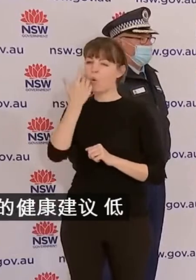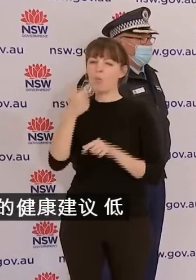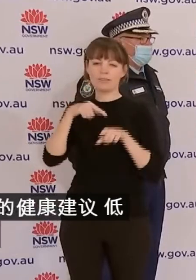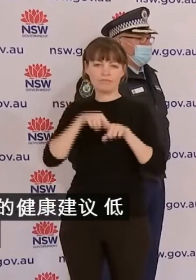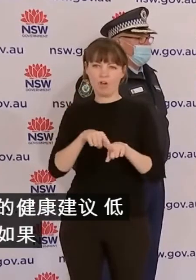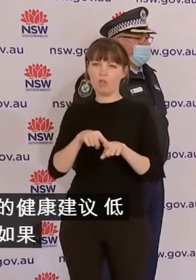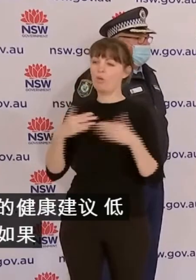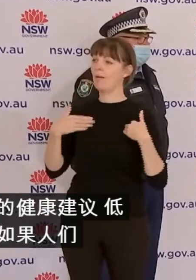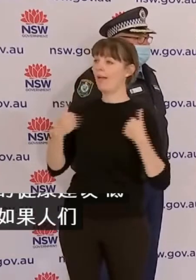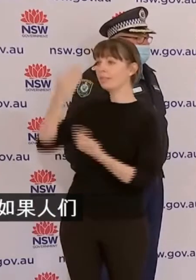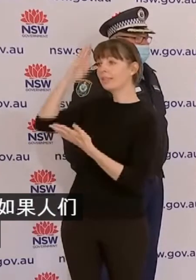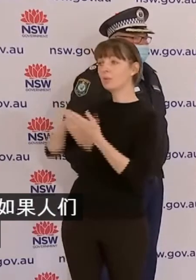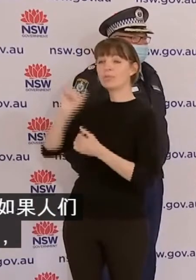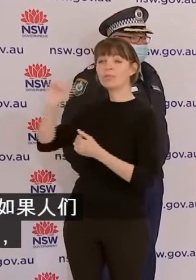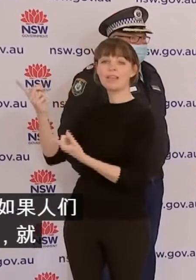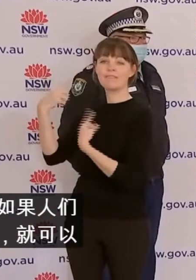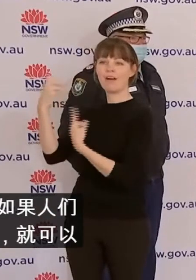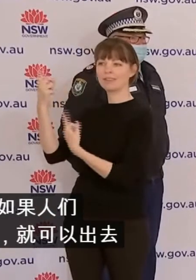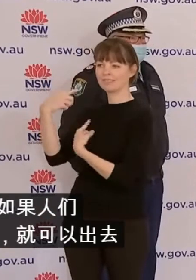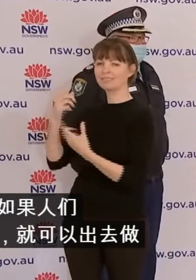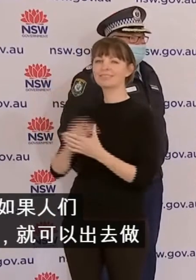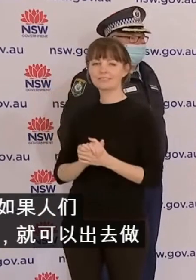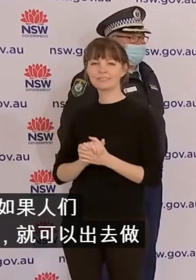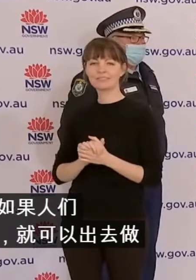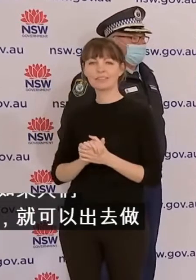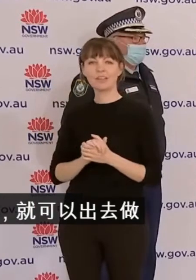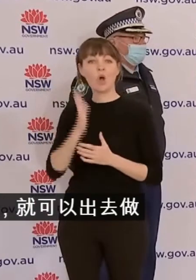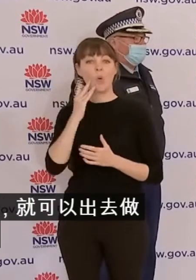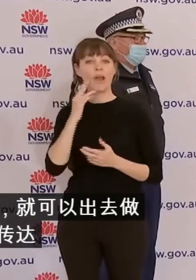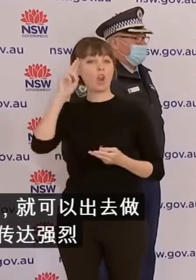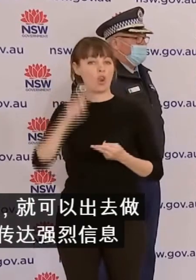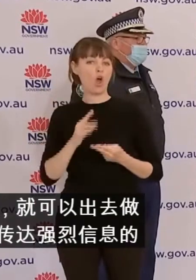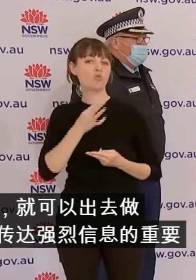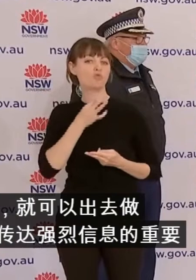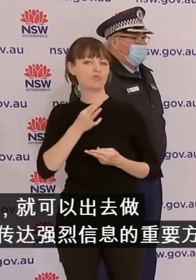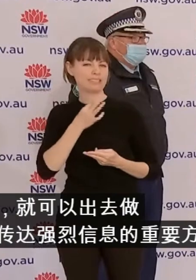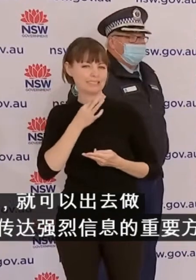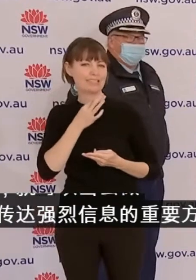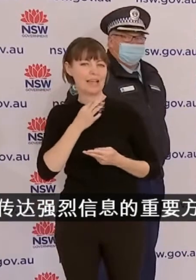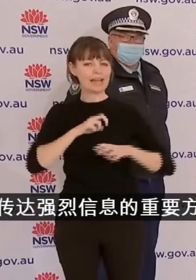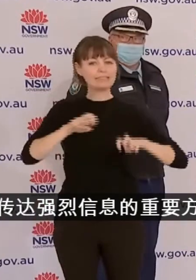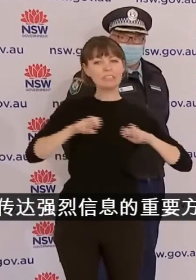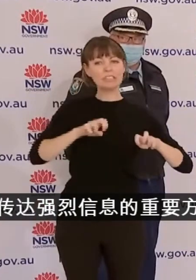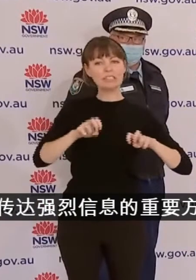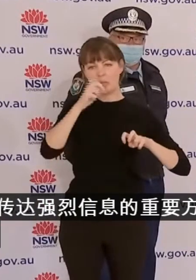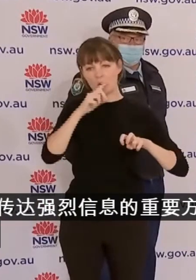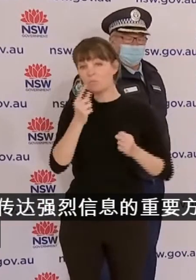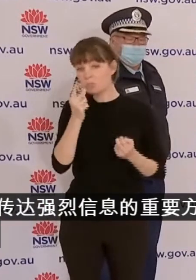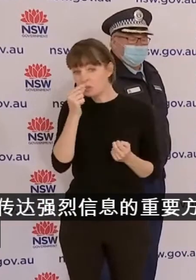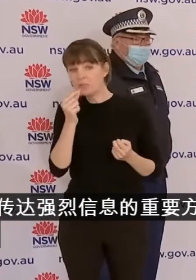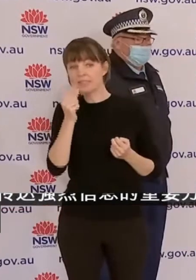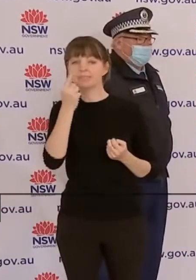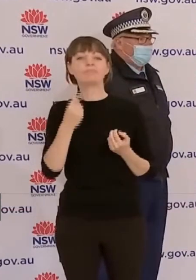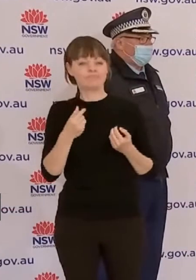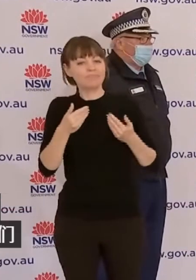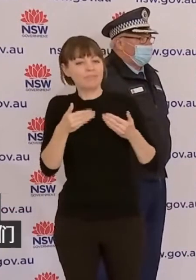low-risk activities where if people are vaccinated, they can go out and do. And it's an important way for us to send the strong message that